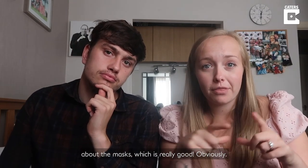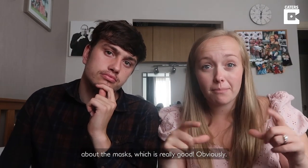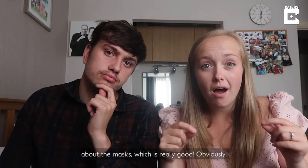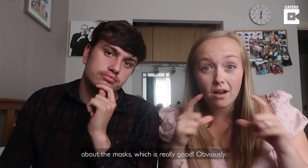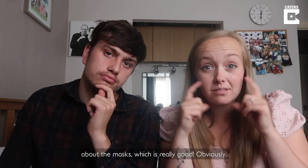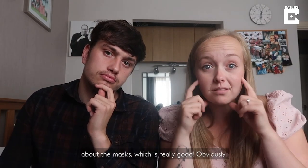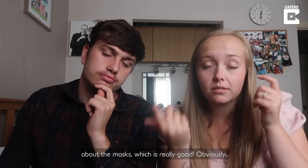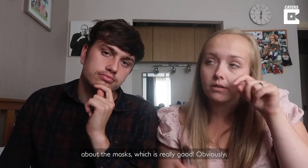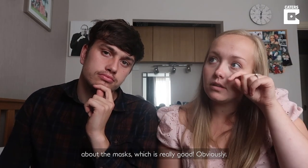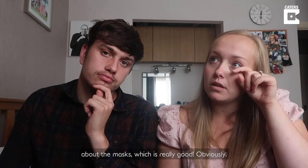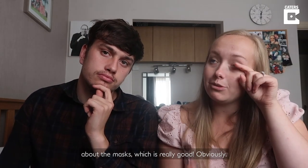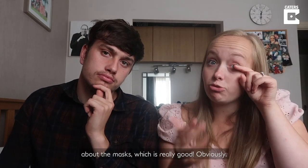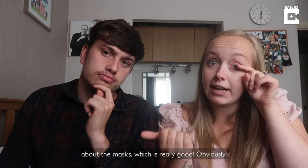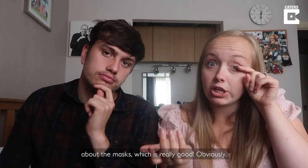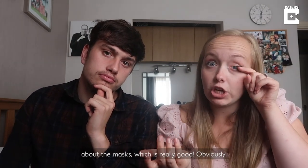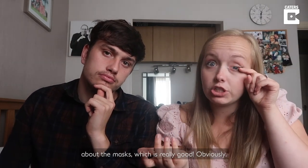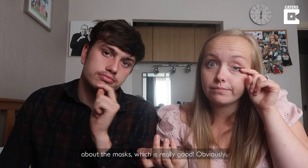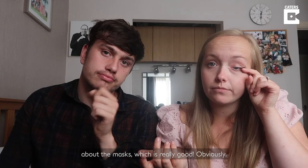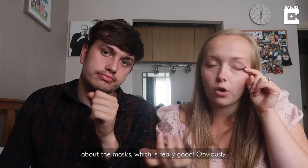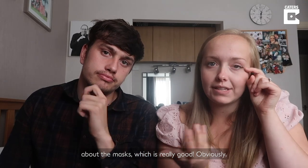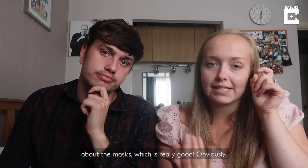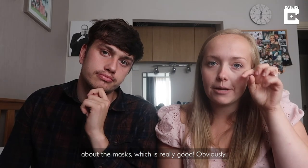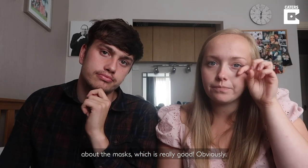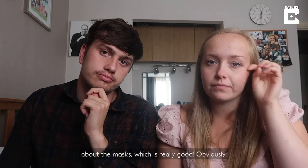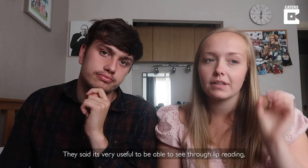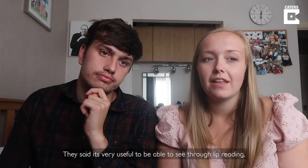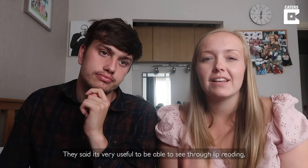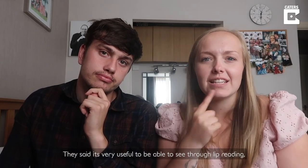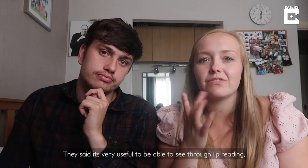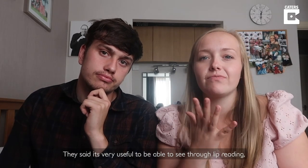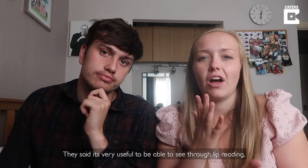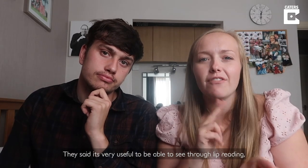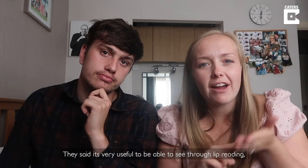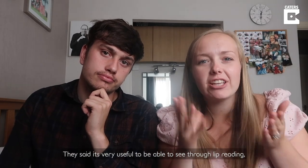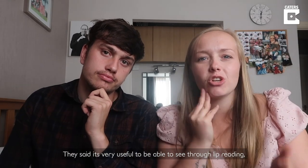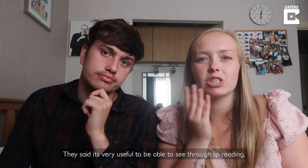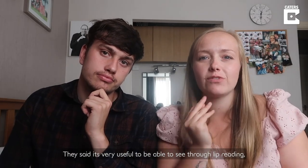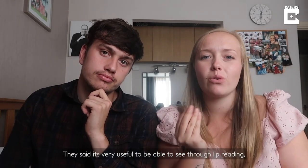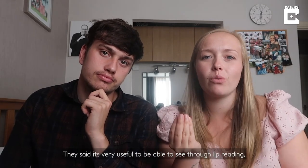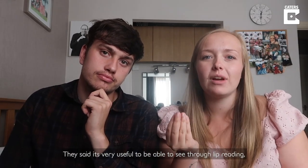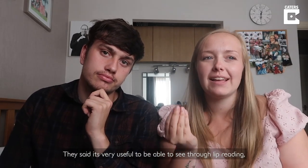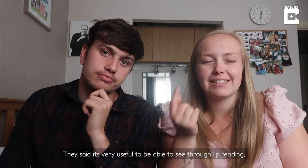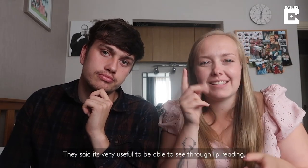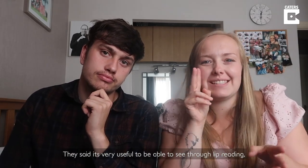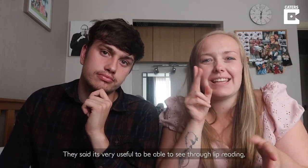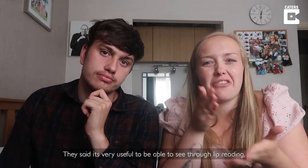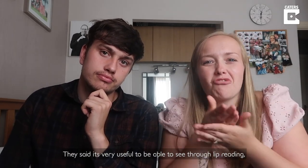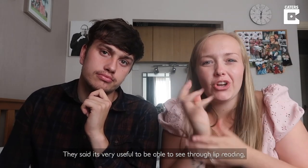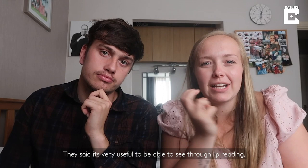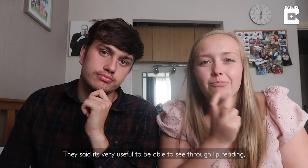the masks, which is really good, obviously. They said it's like very useful to see through